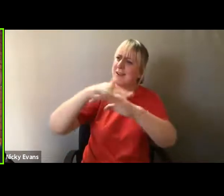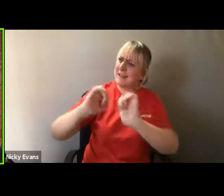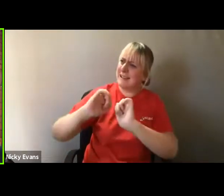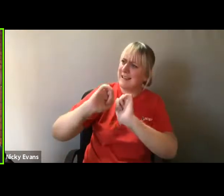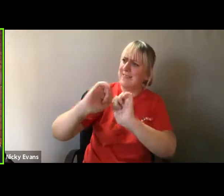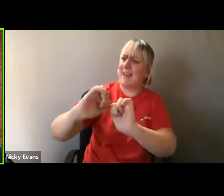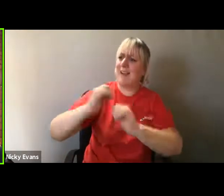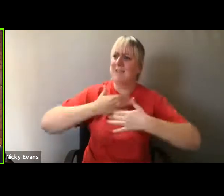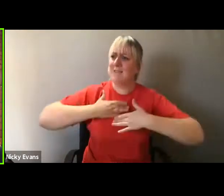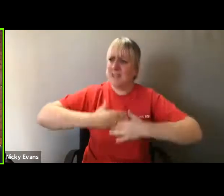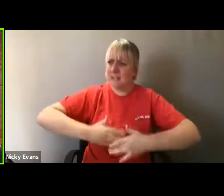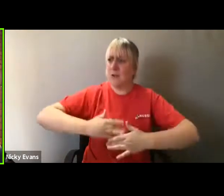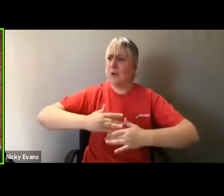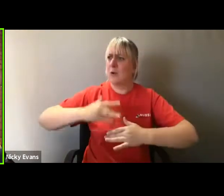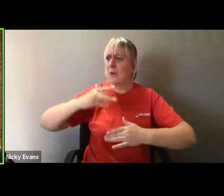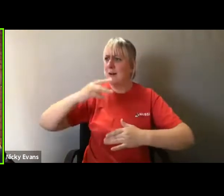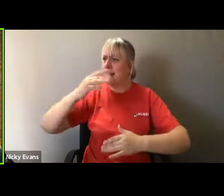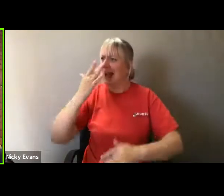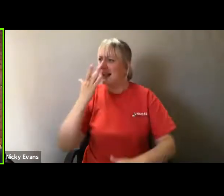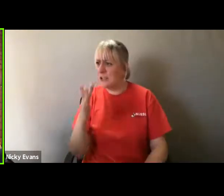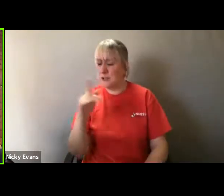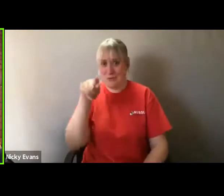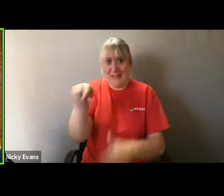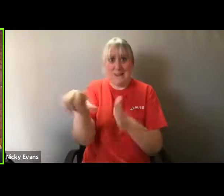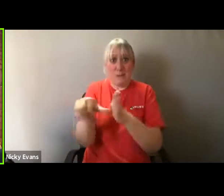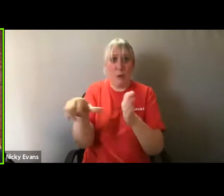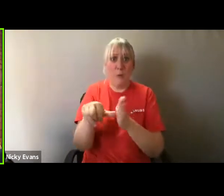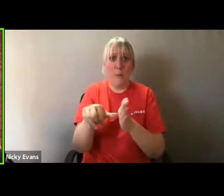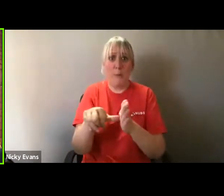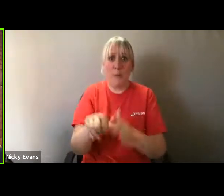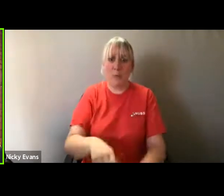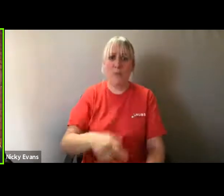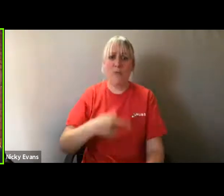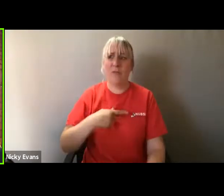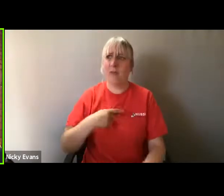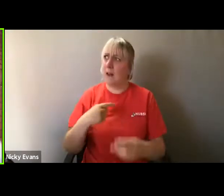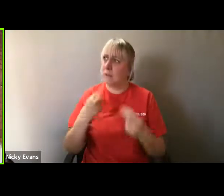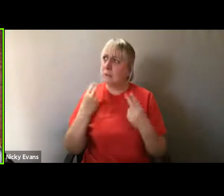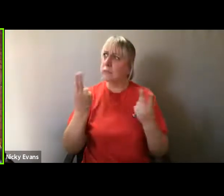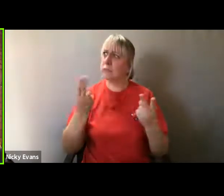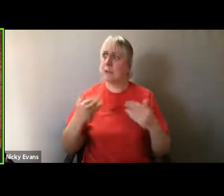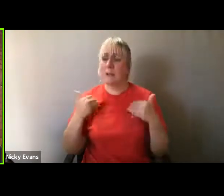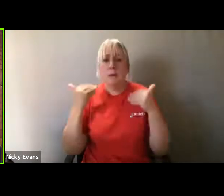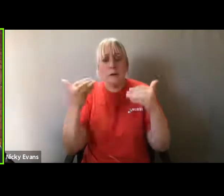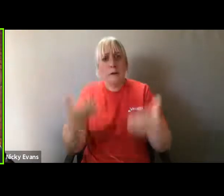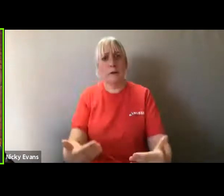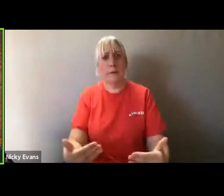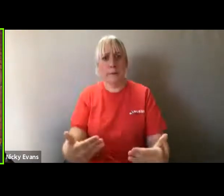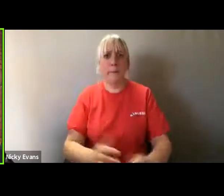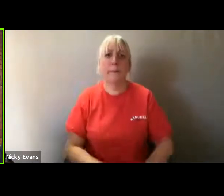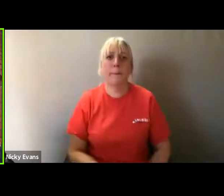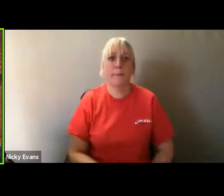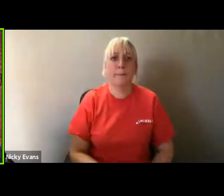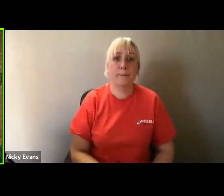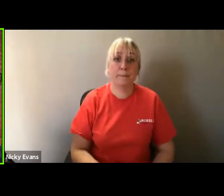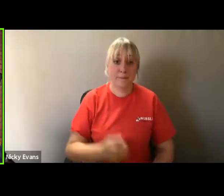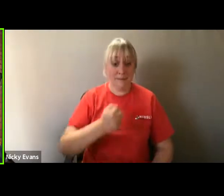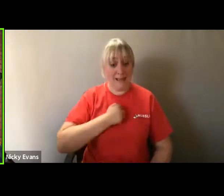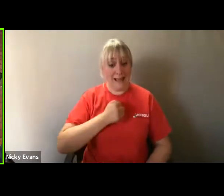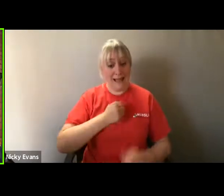attitudinal, intellectual, is a great step forward. So the focus for us has to